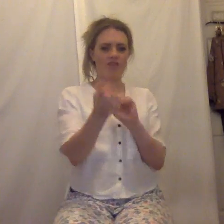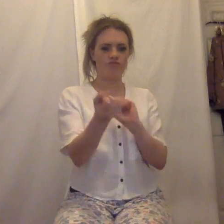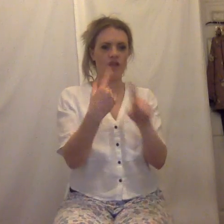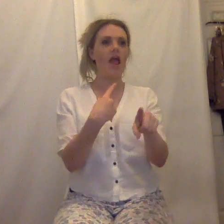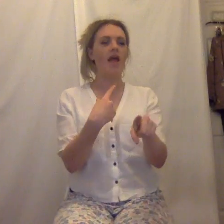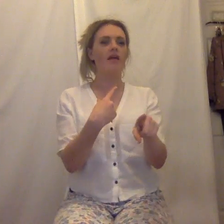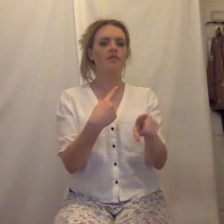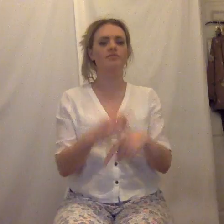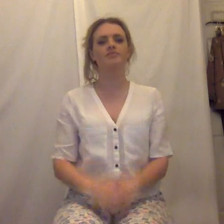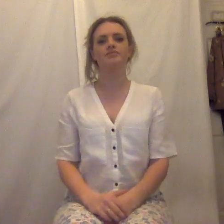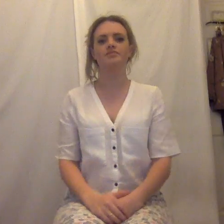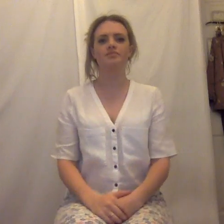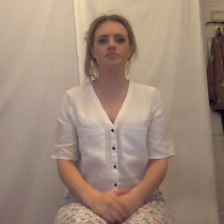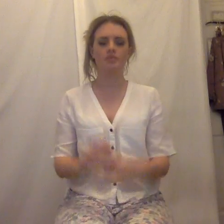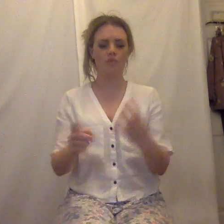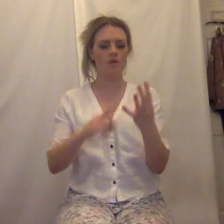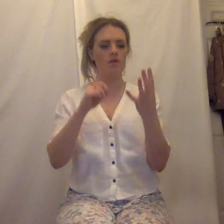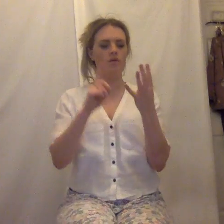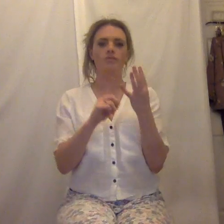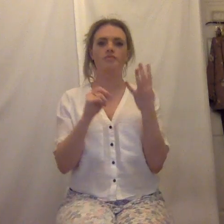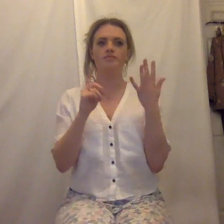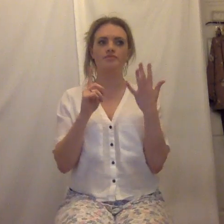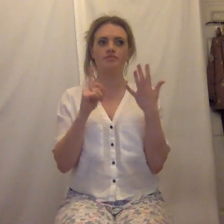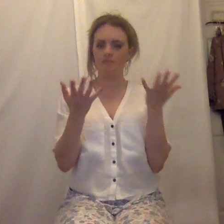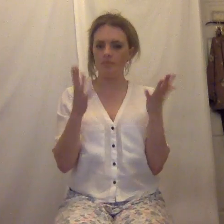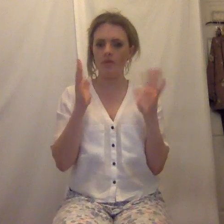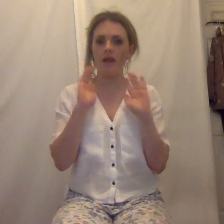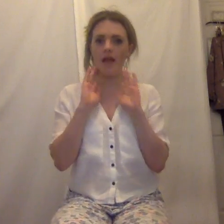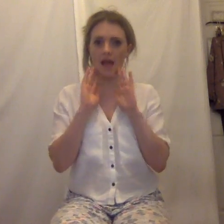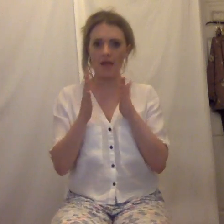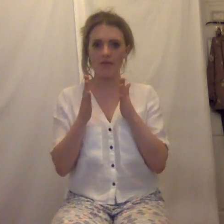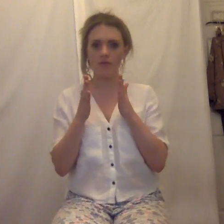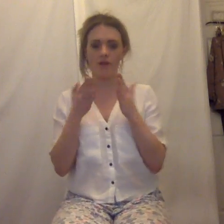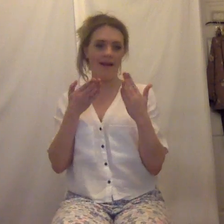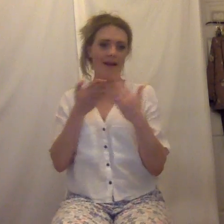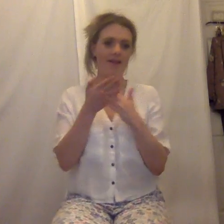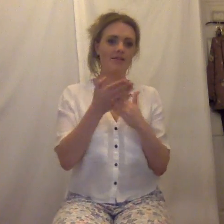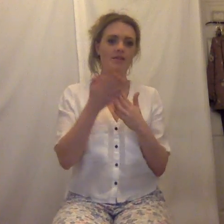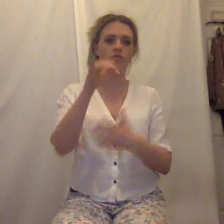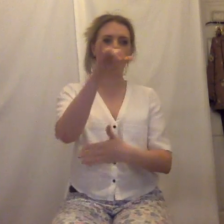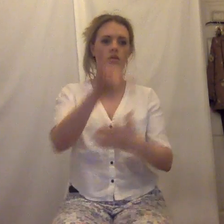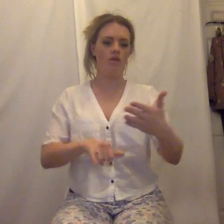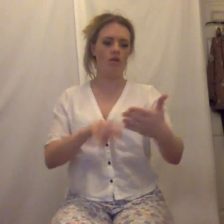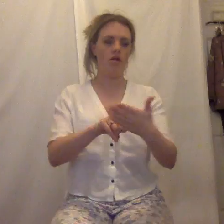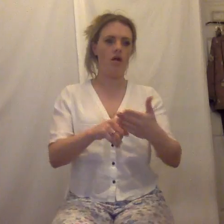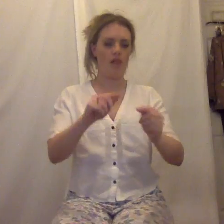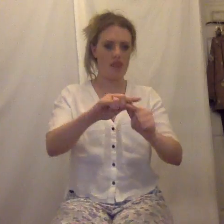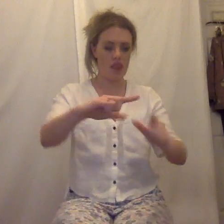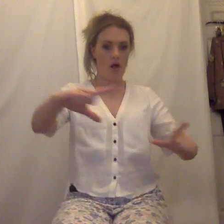can read and understand, for example, audio, braille, easy read or large print. Be supported by a